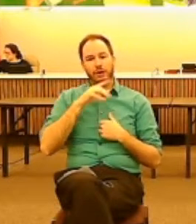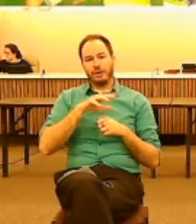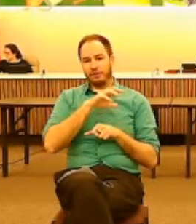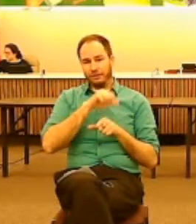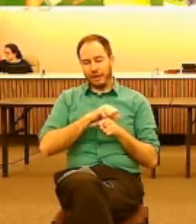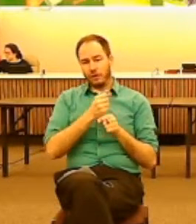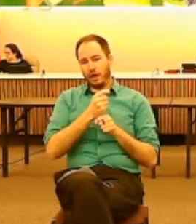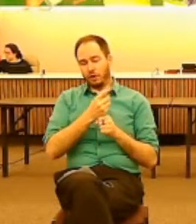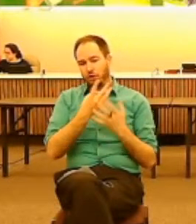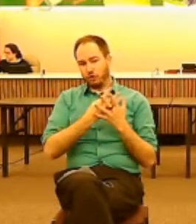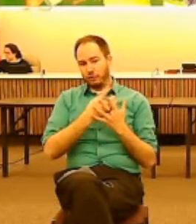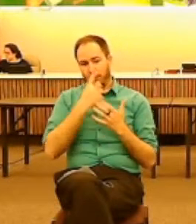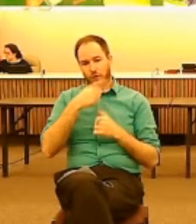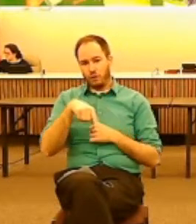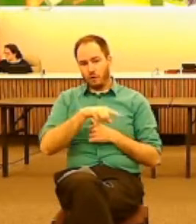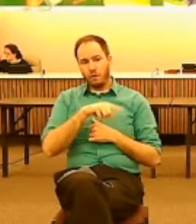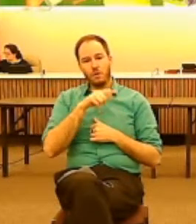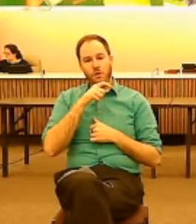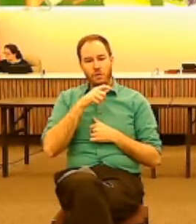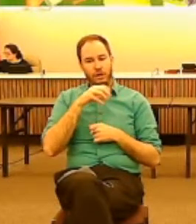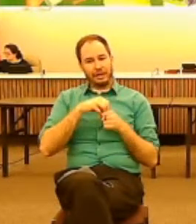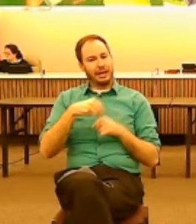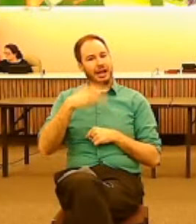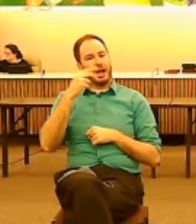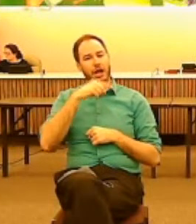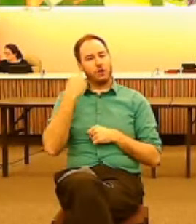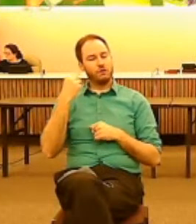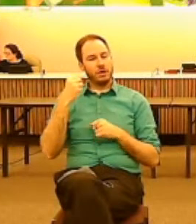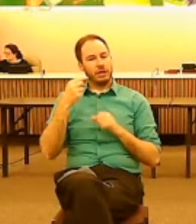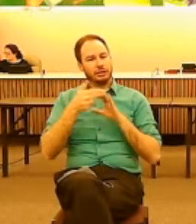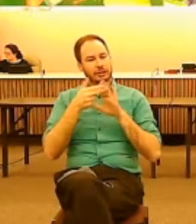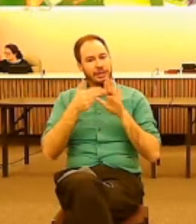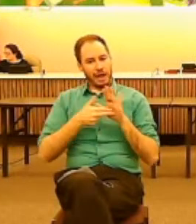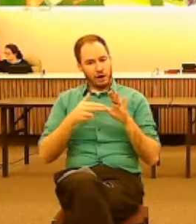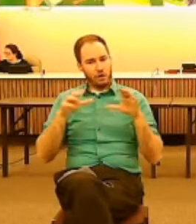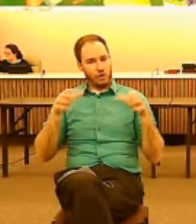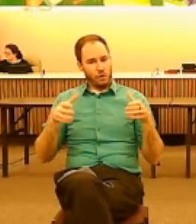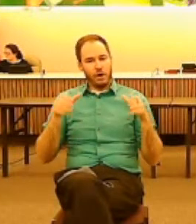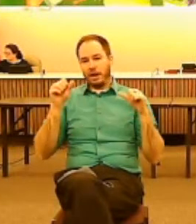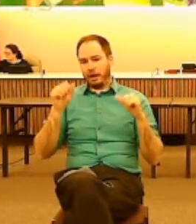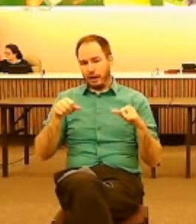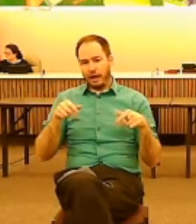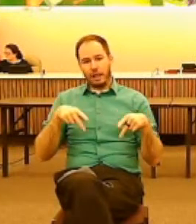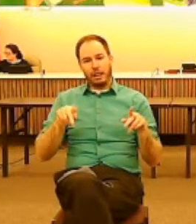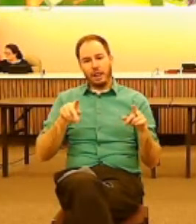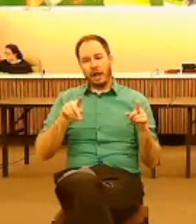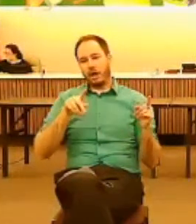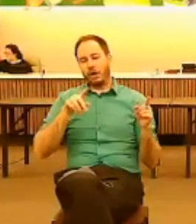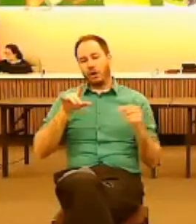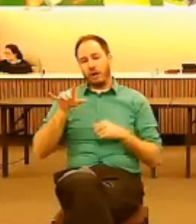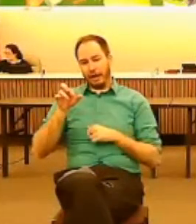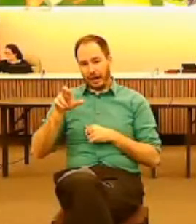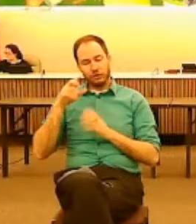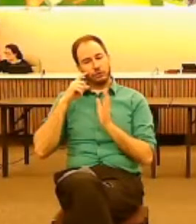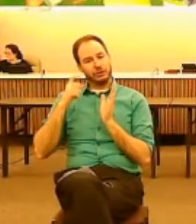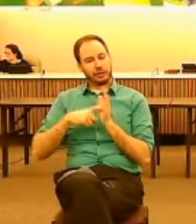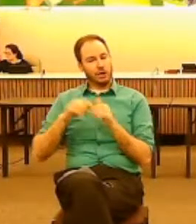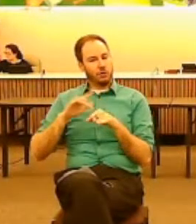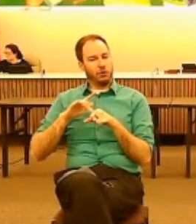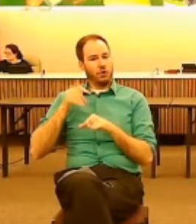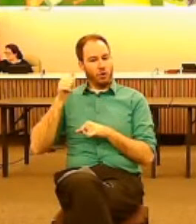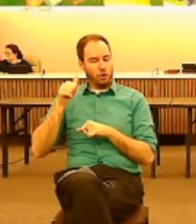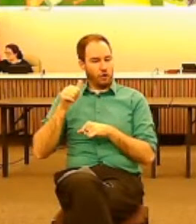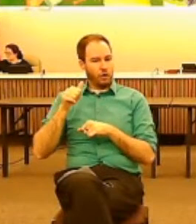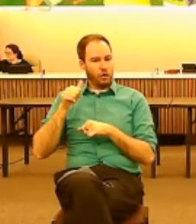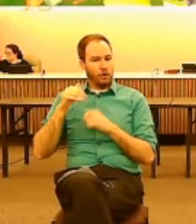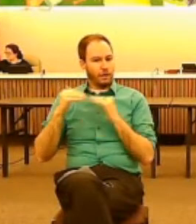annual screenings, especially for those who are in one of the high-risk categories above, can allow the cancer to be detected at an earlier